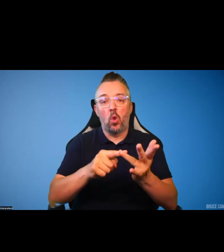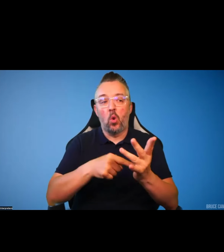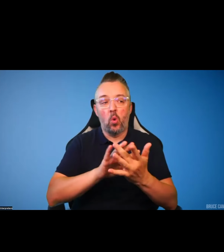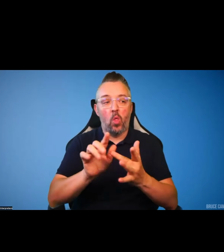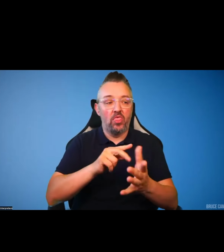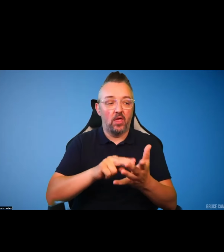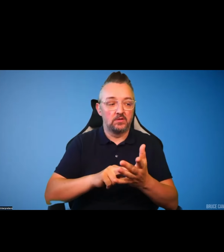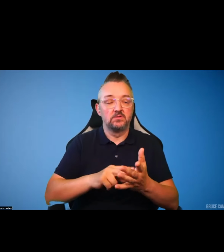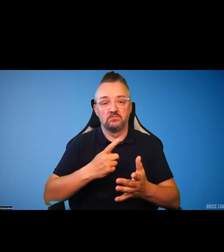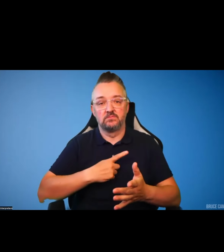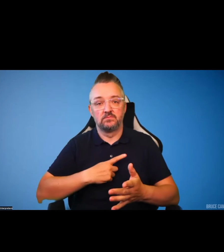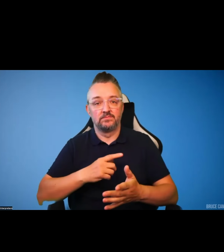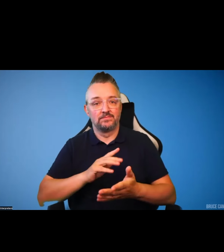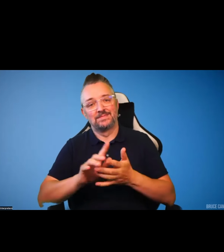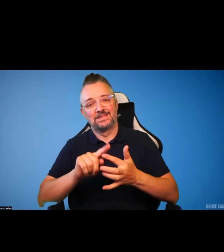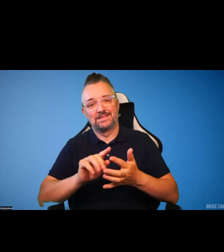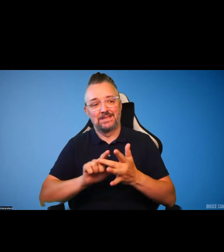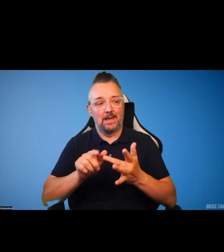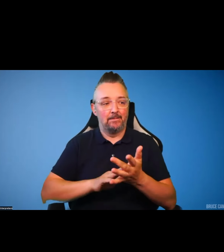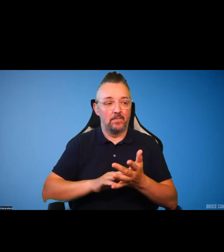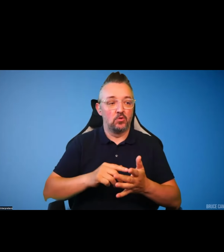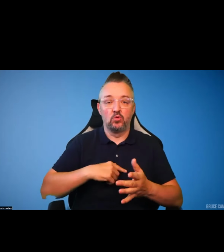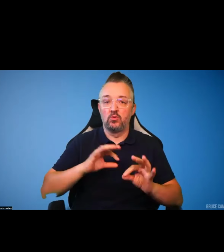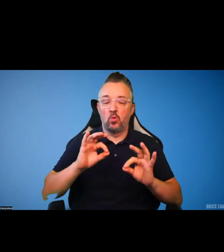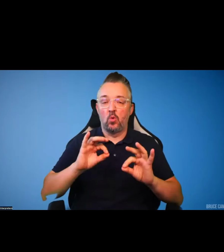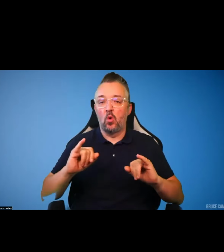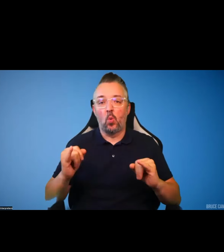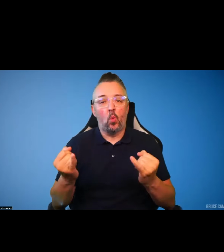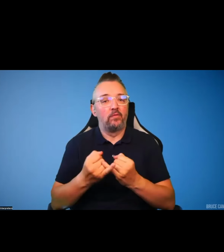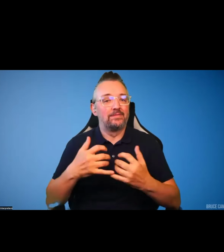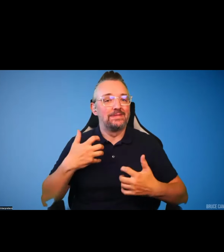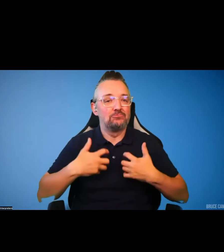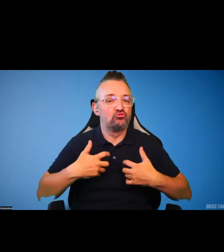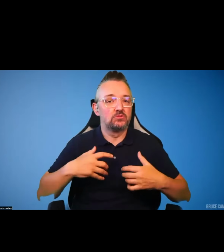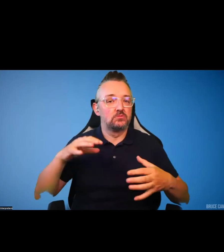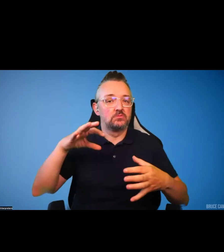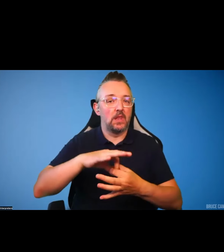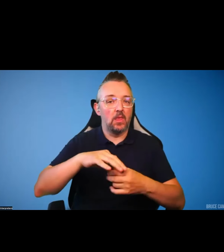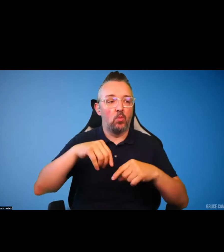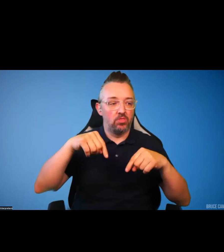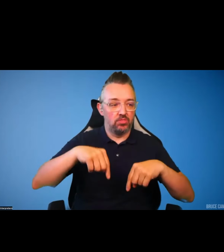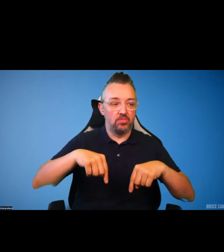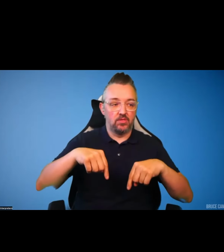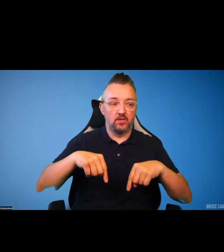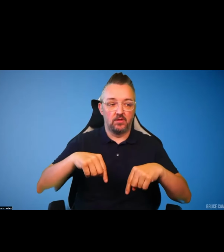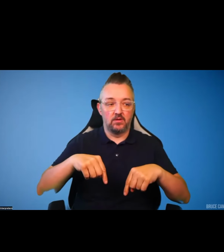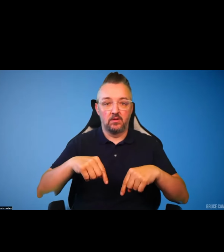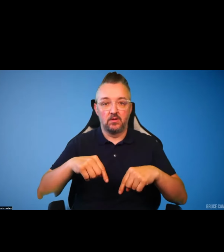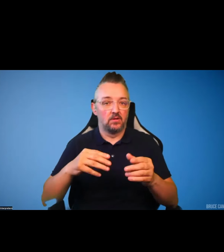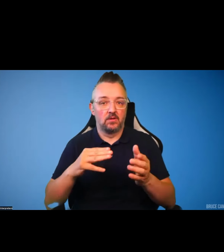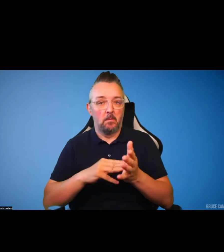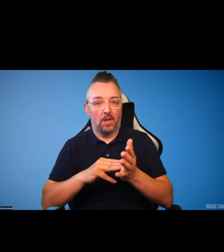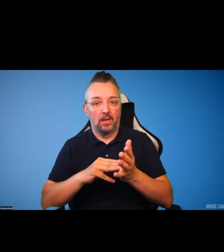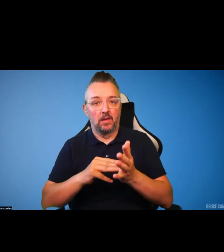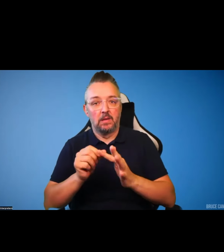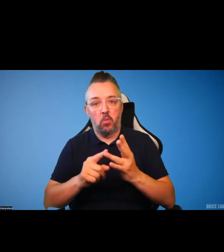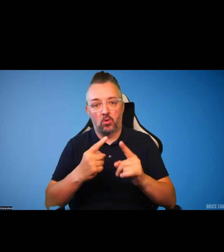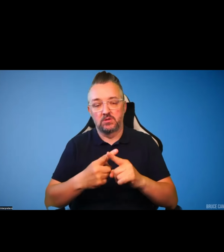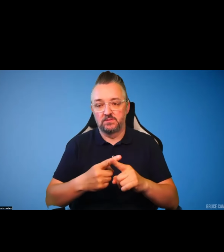he and him. I've got no conflicts of interest in with regard to monkeypox,